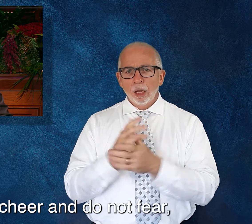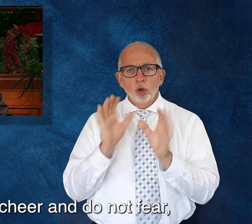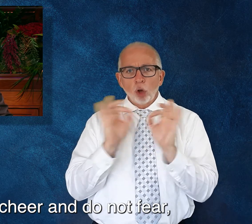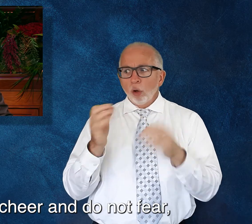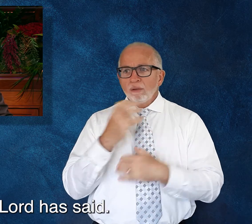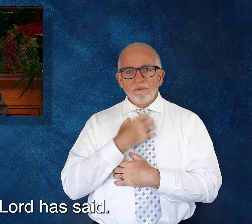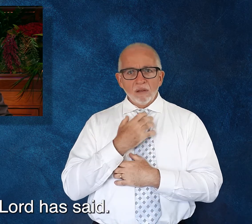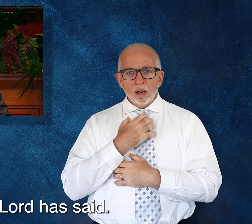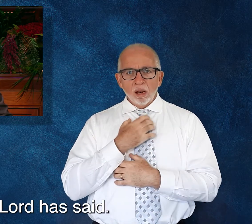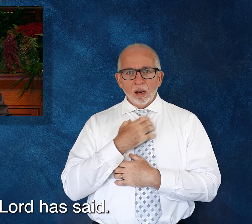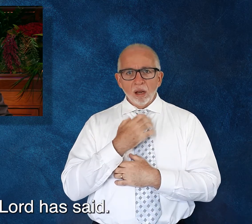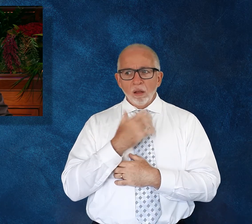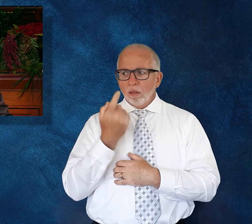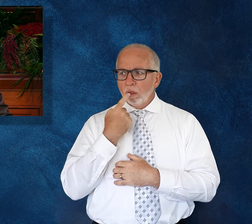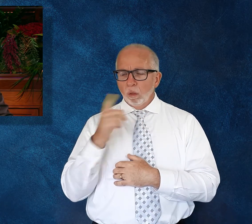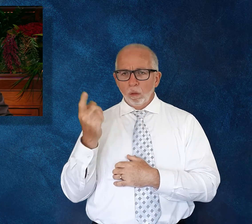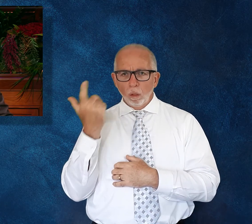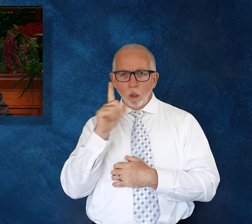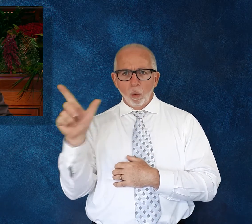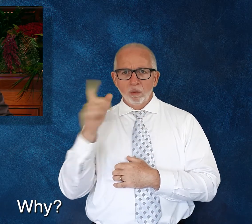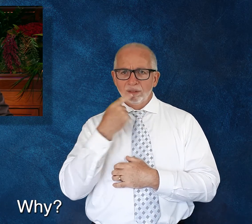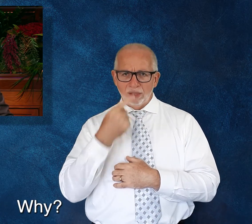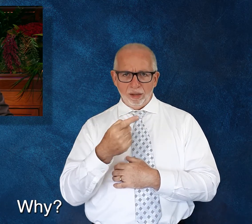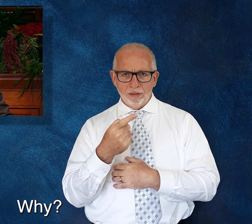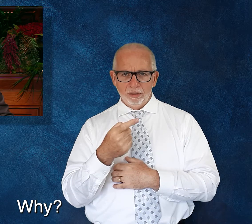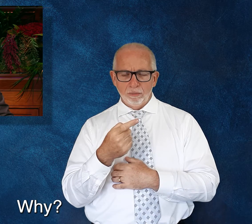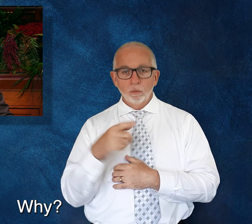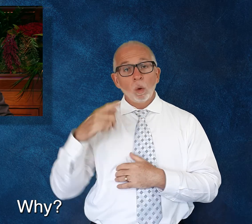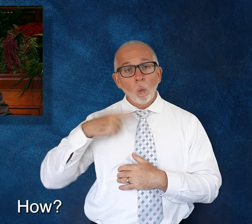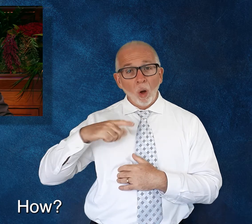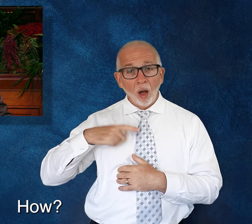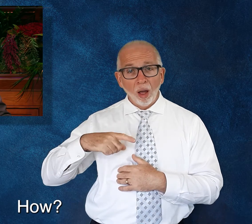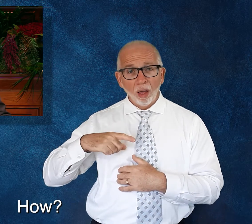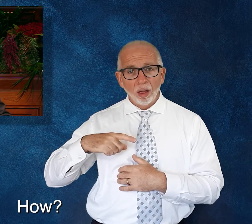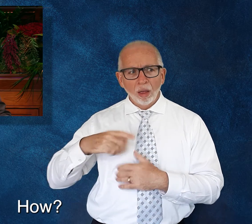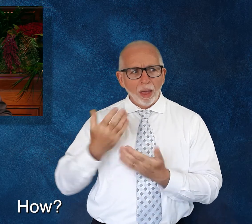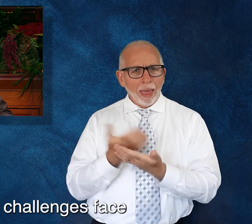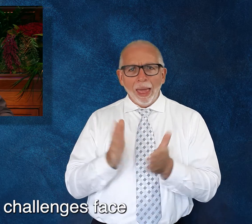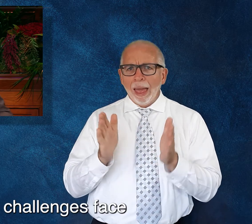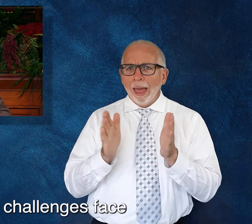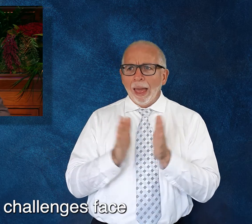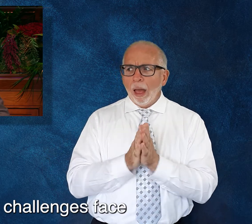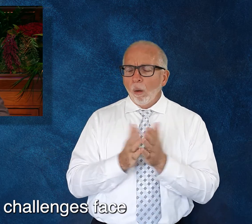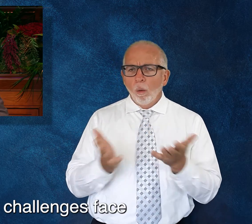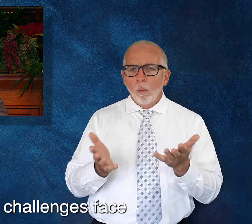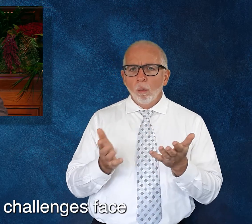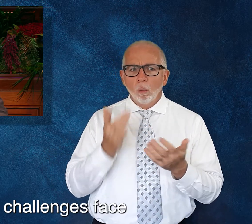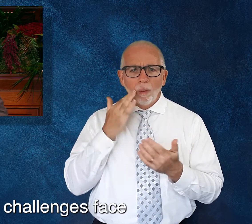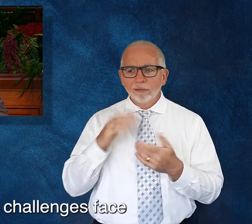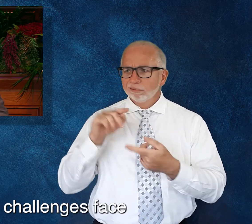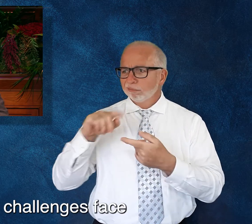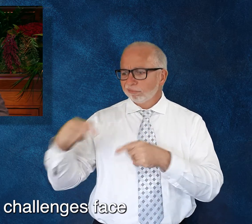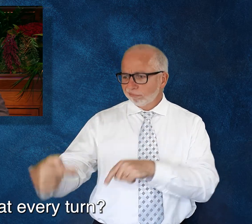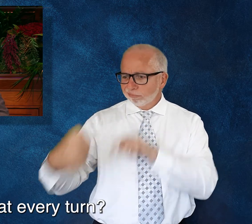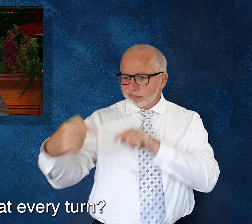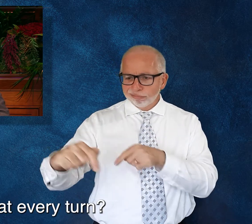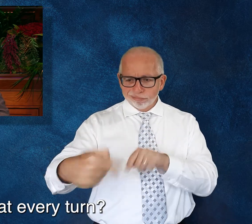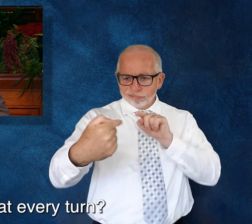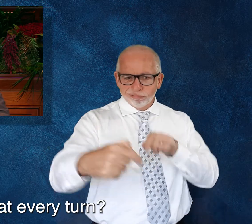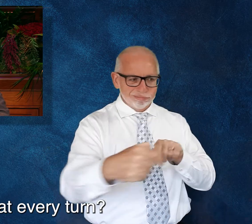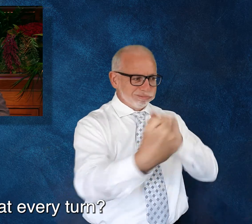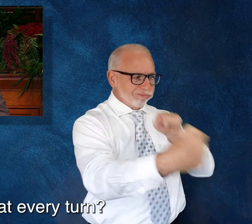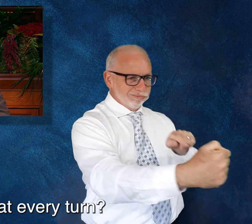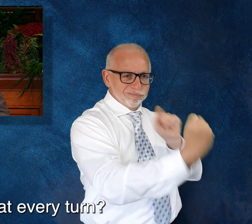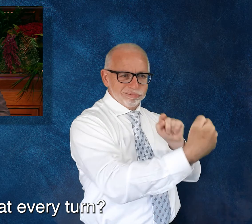not fear, the Lord has said. Why? Why? When challenges face us